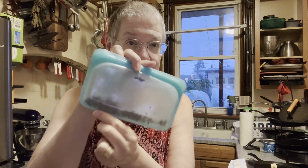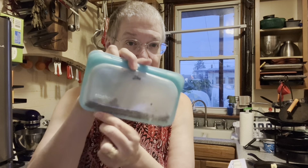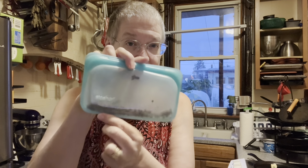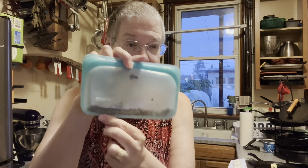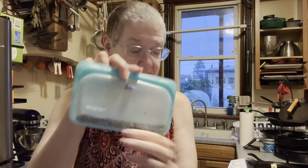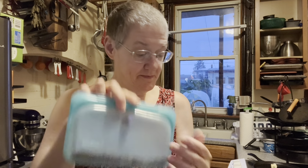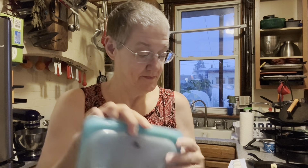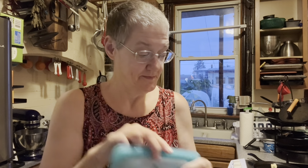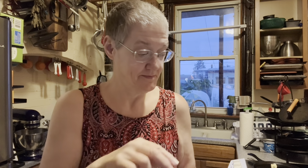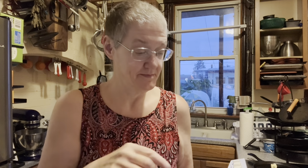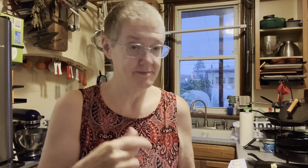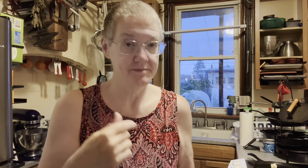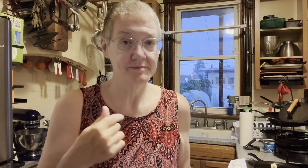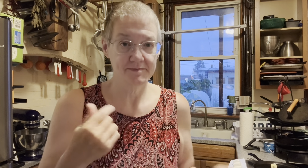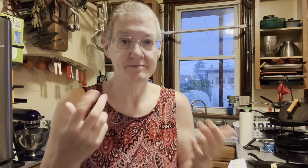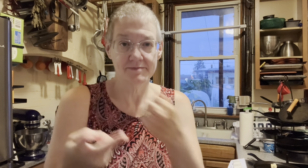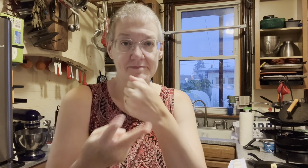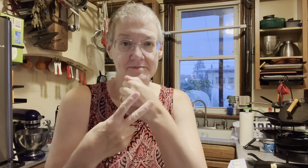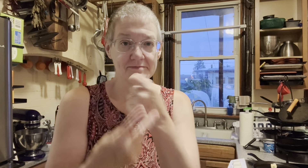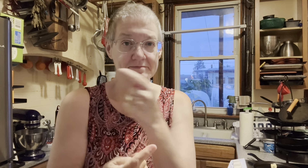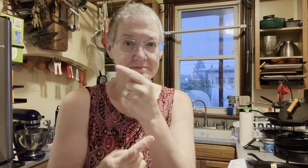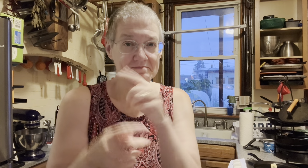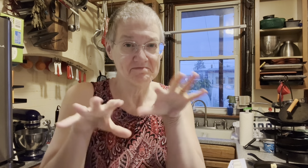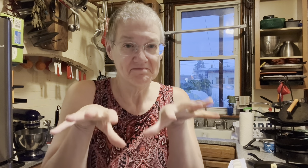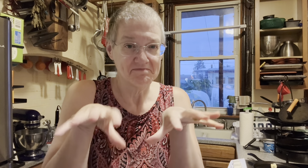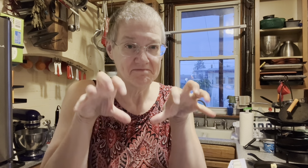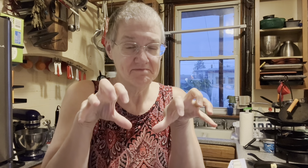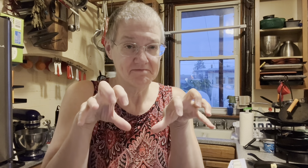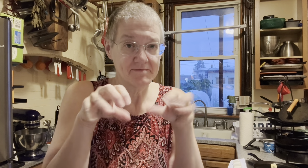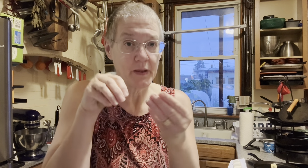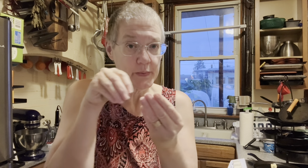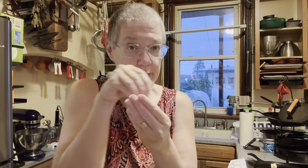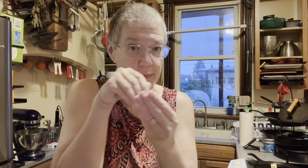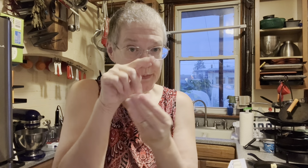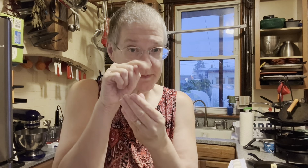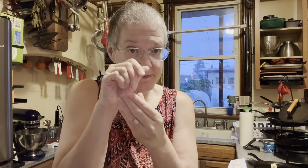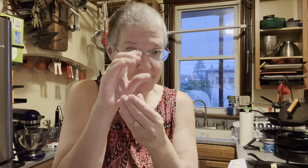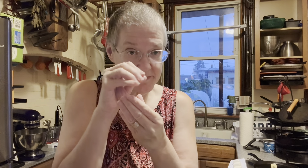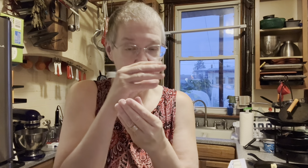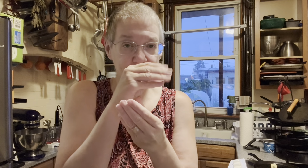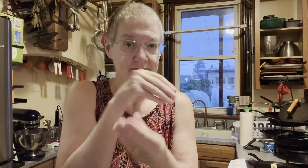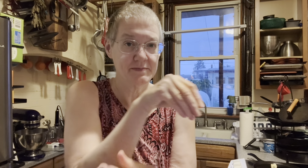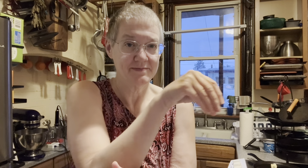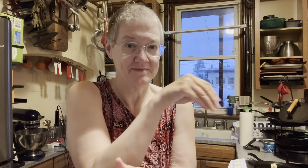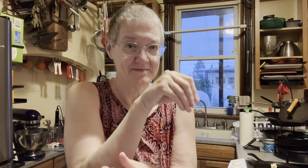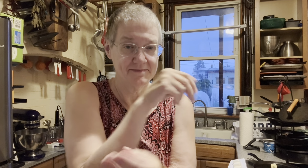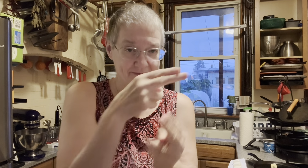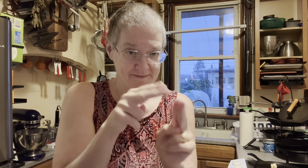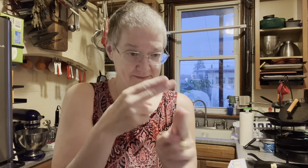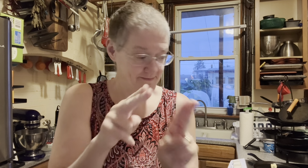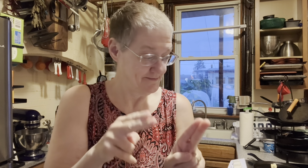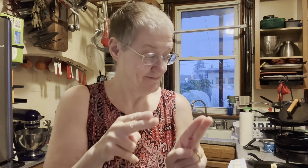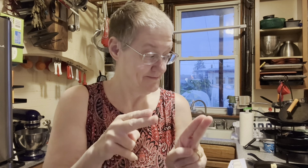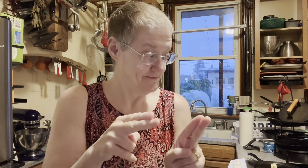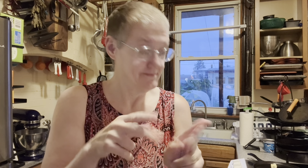I've chopped it up in the food processor, and I keep it in the freezer. I'm going to put some on the taco and the rest on top of the